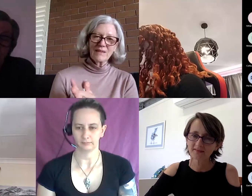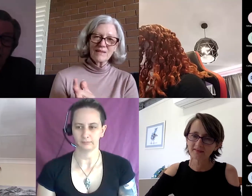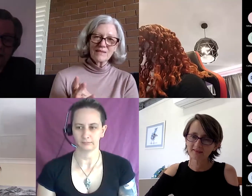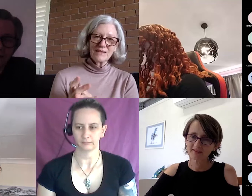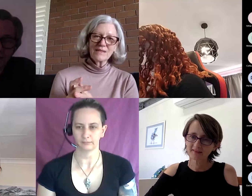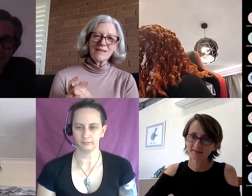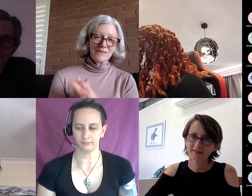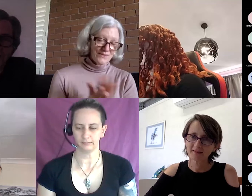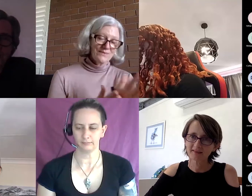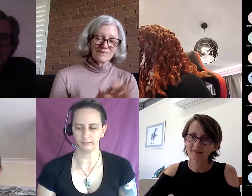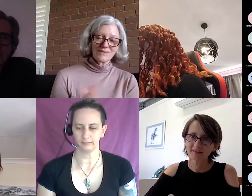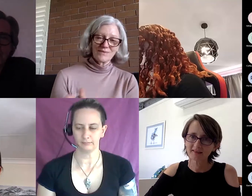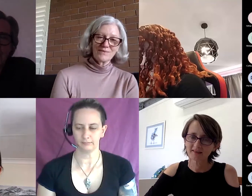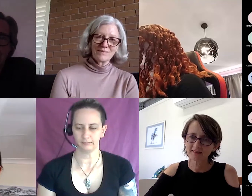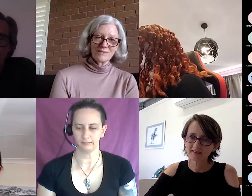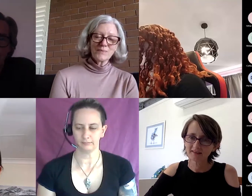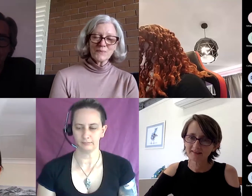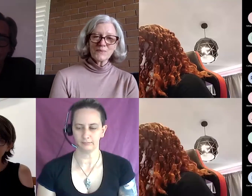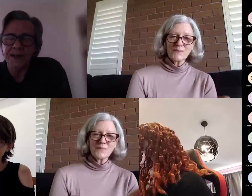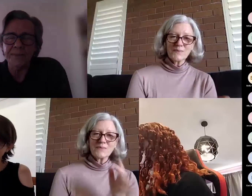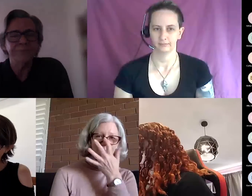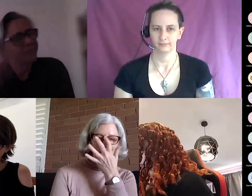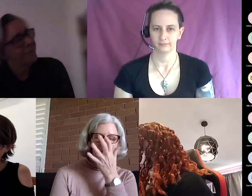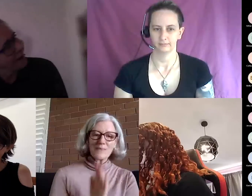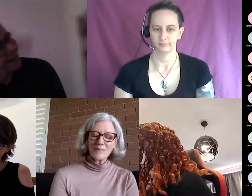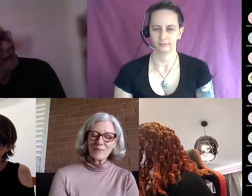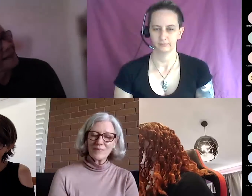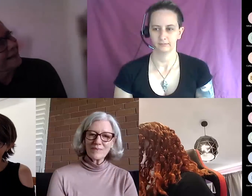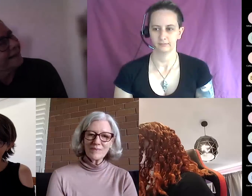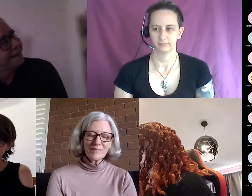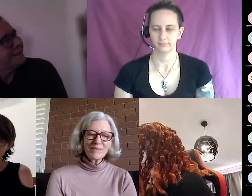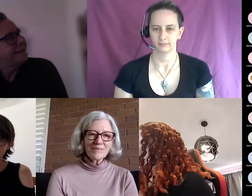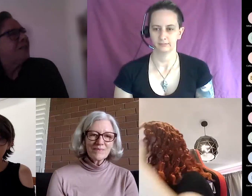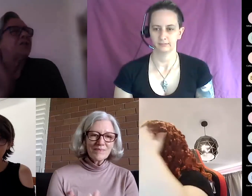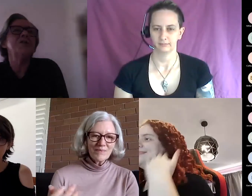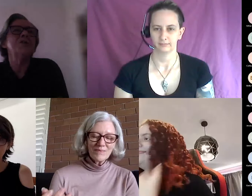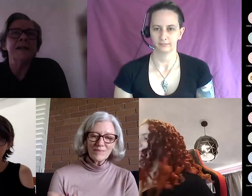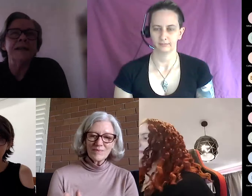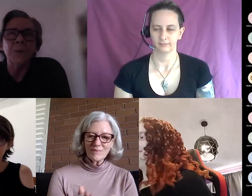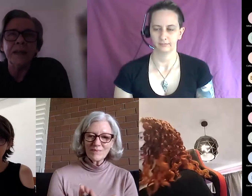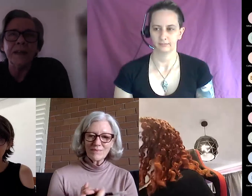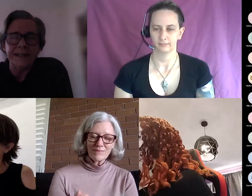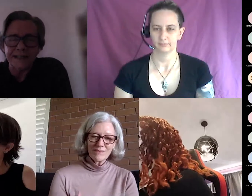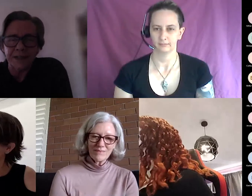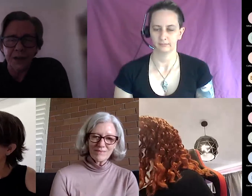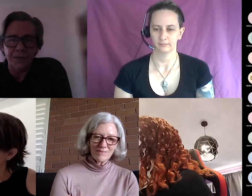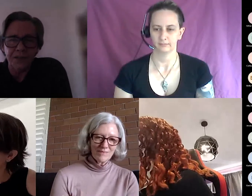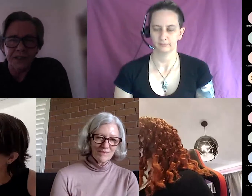clearly excellent knowledge of sign language. Okay, Cathy, to you, I think one of the things that we often say